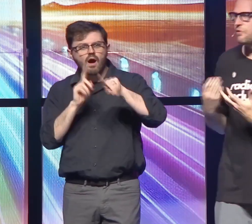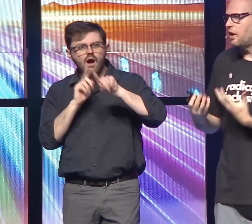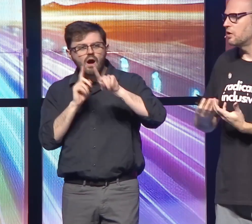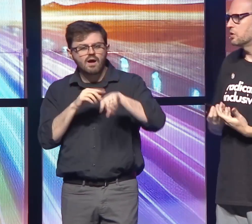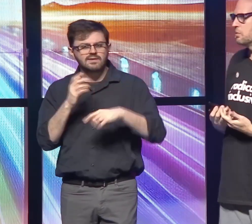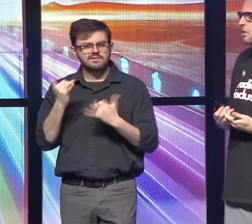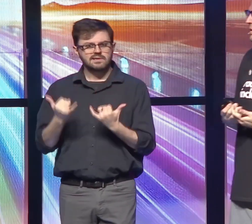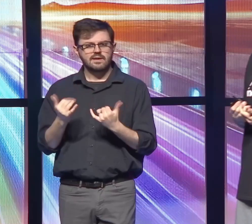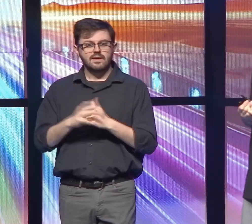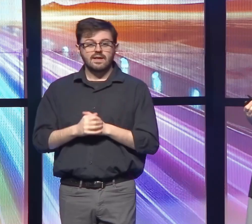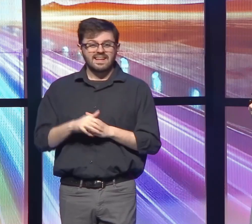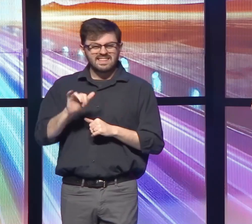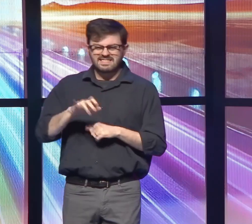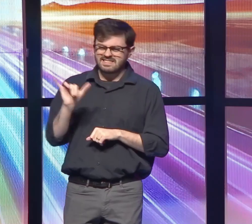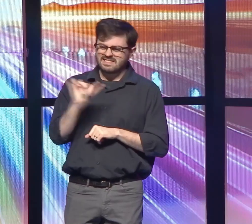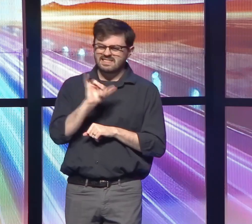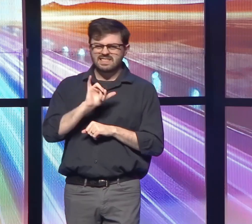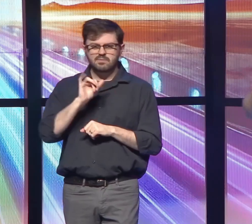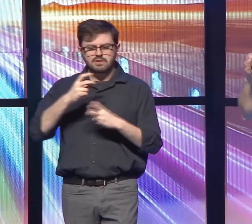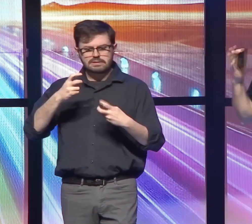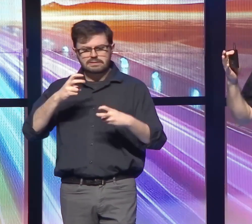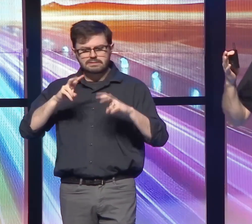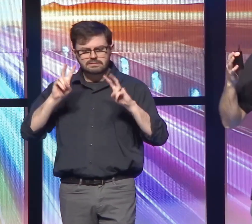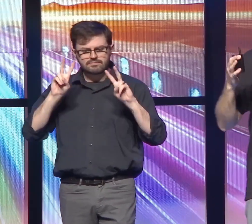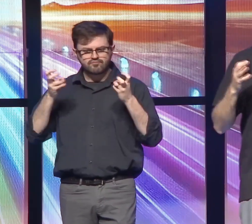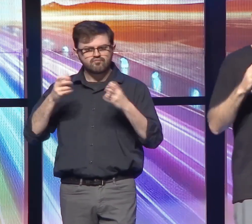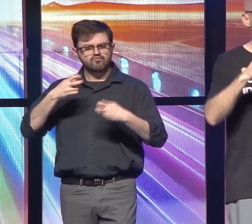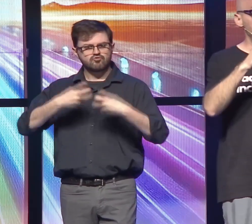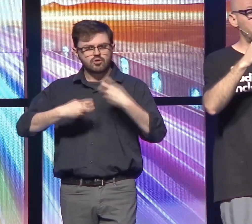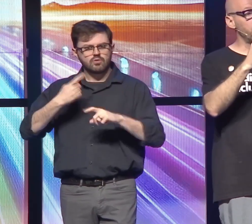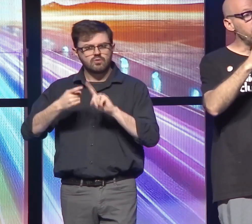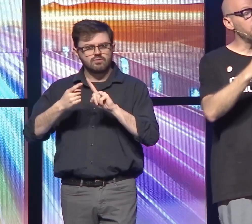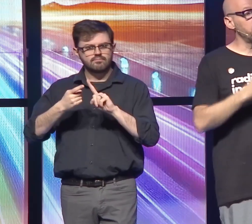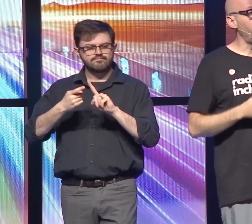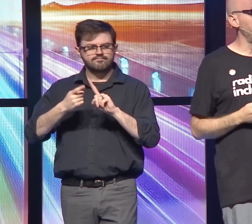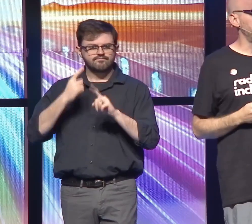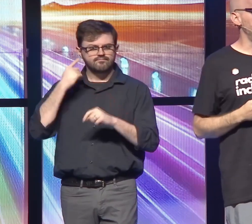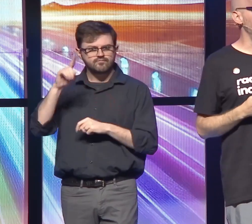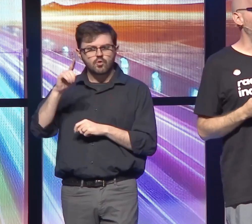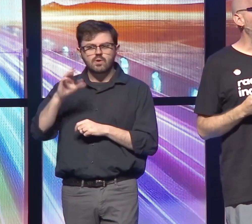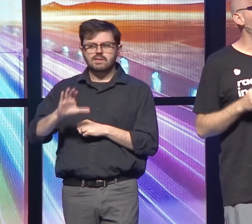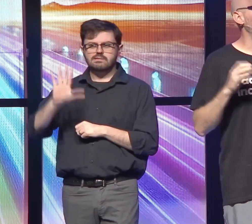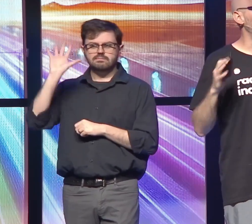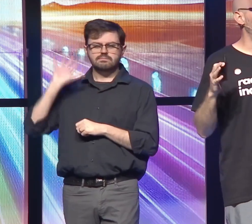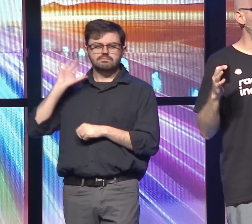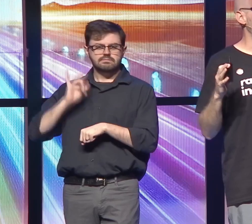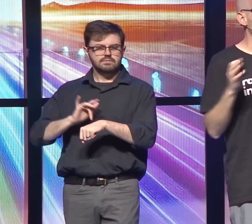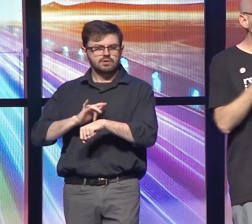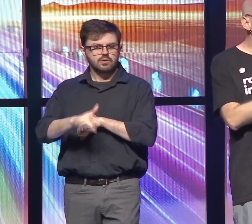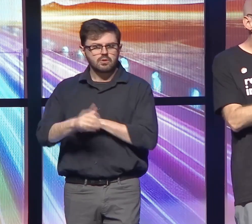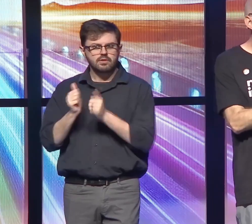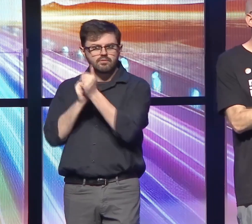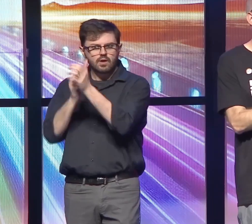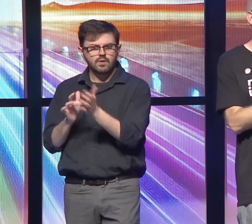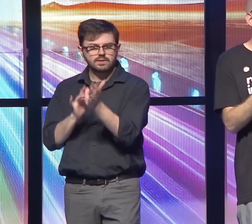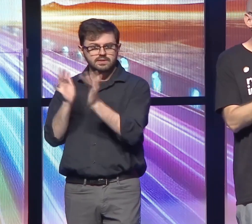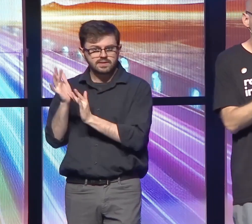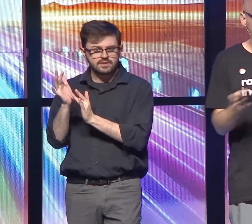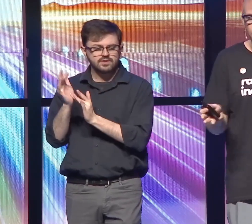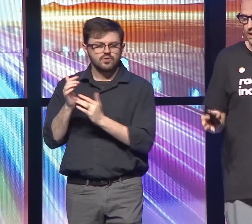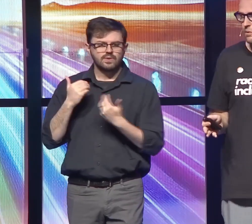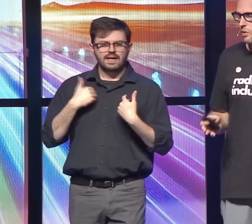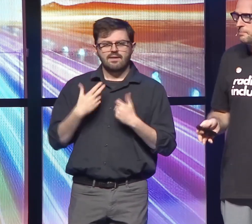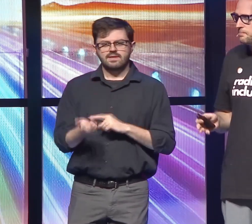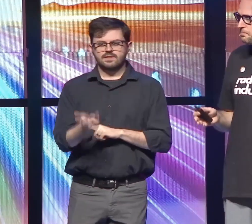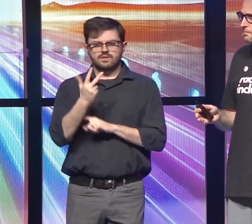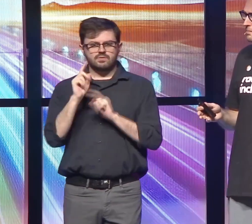early followers were. And so what I want to do today is talk about these three responses that we have from culture. I'll start with Revelation because that's the